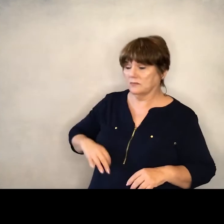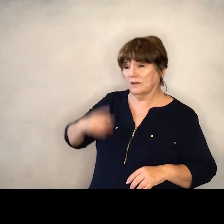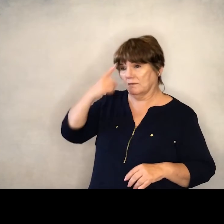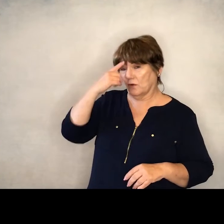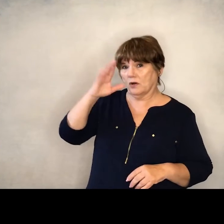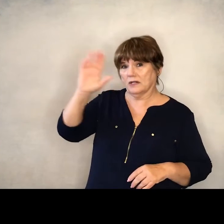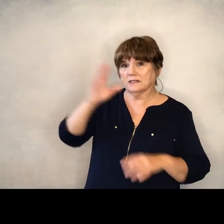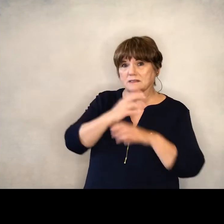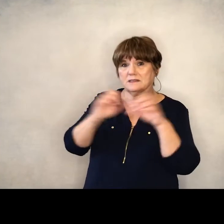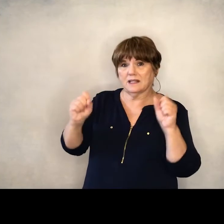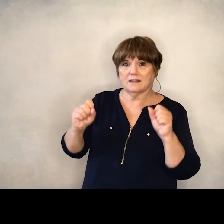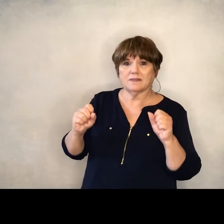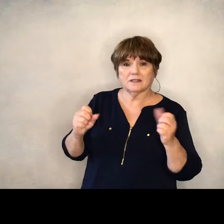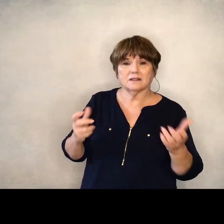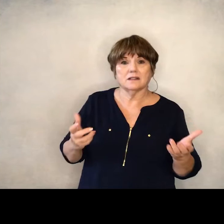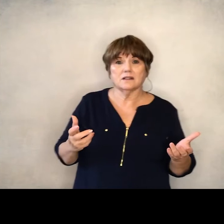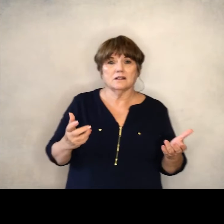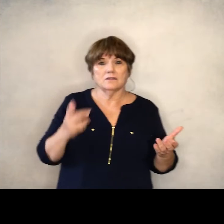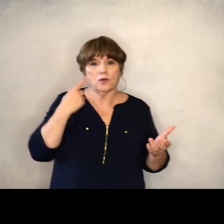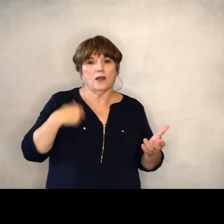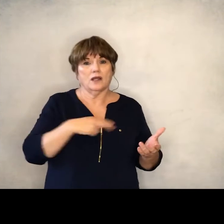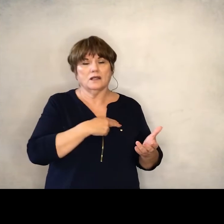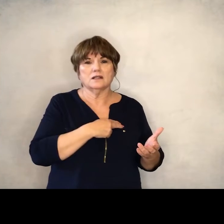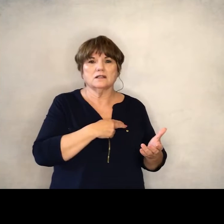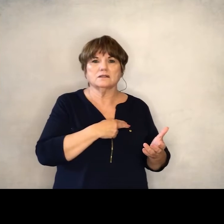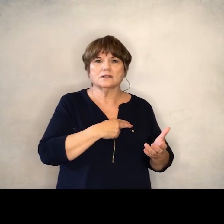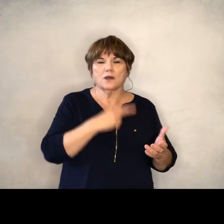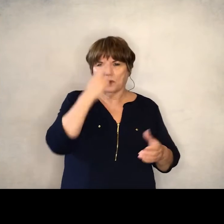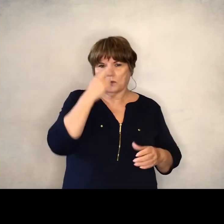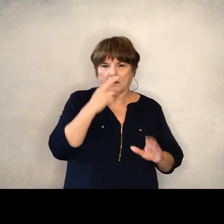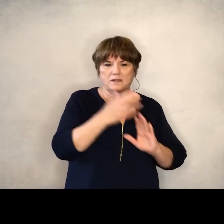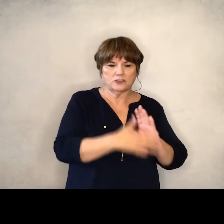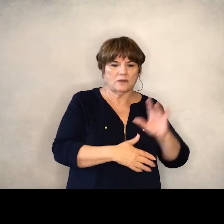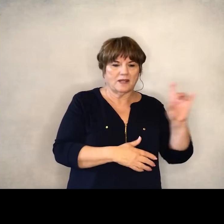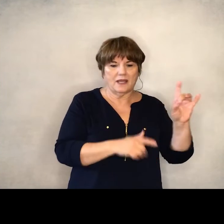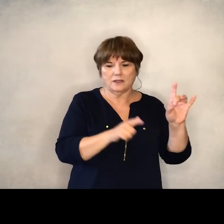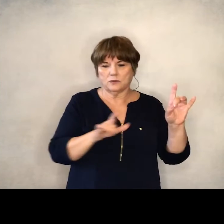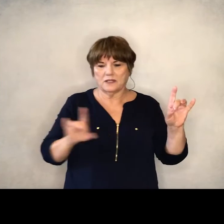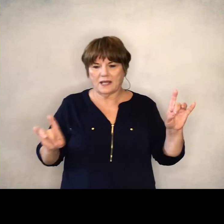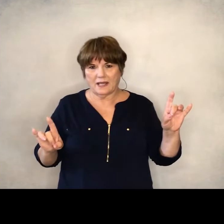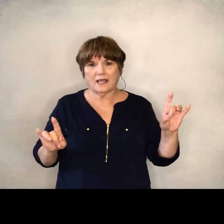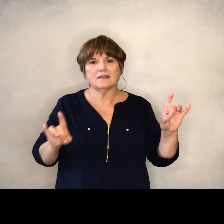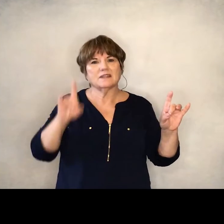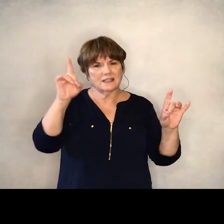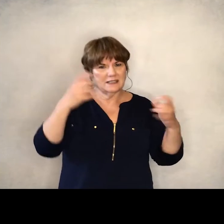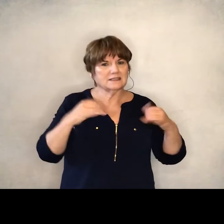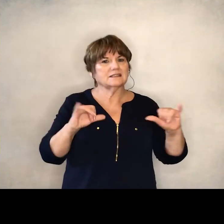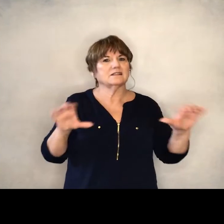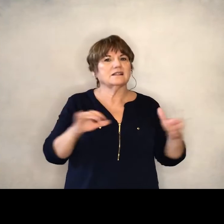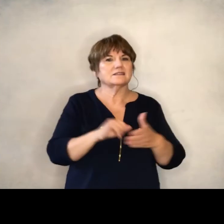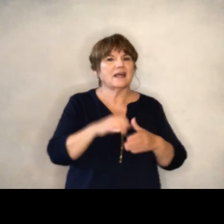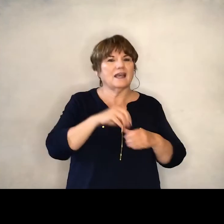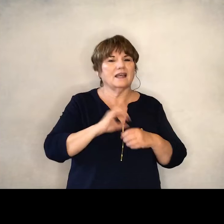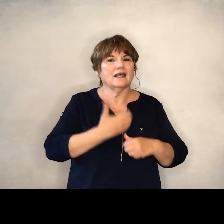Romans 8:28 is the promise that he still does that in our lives.